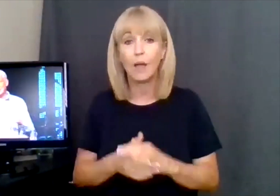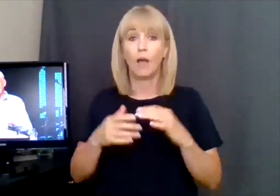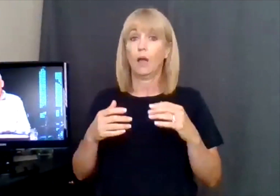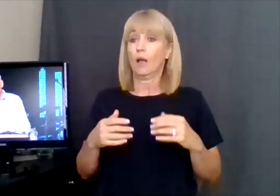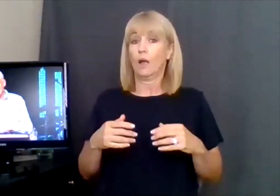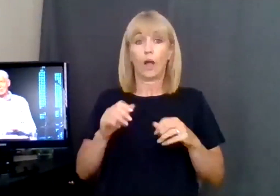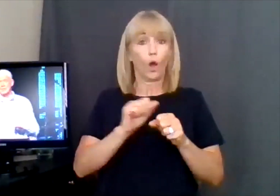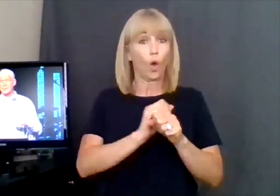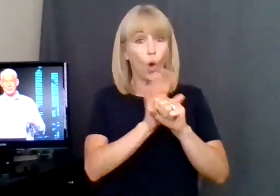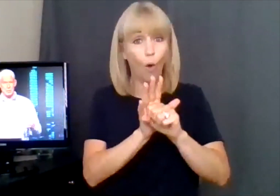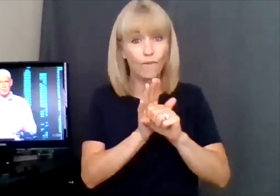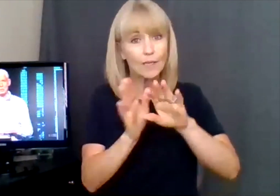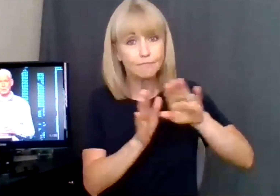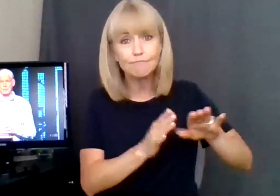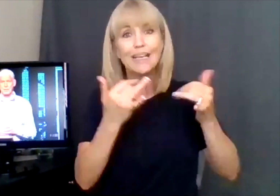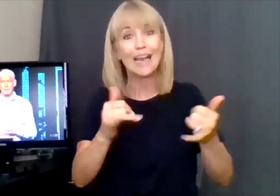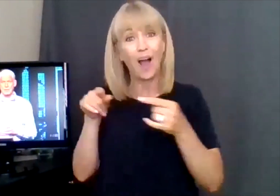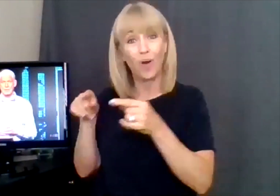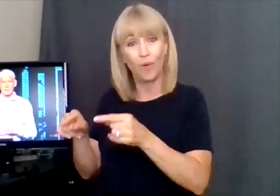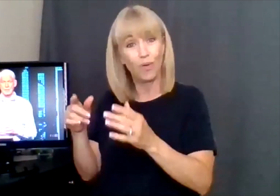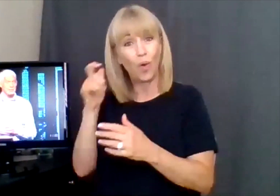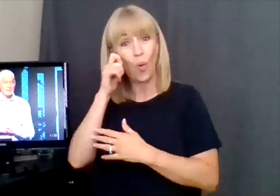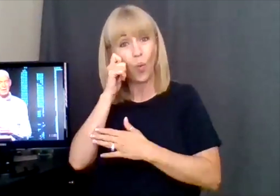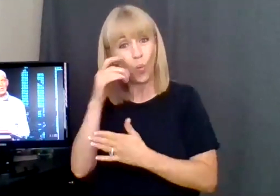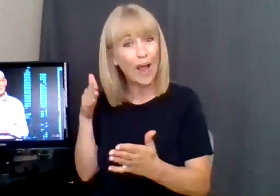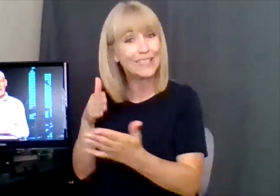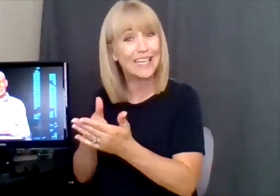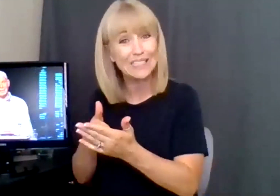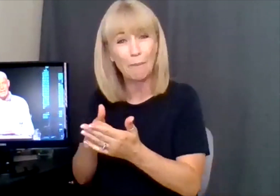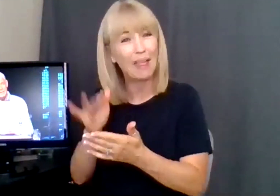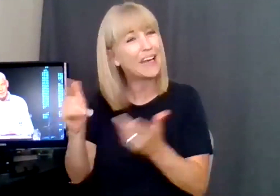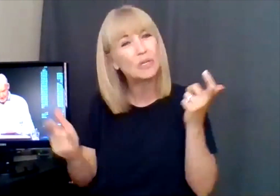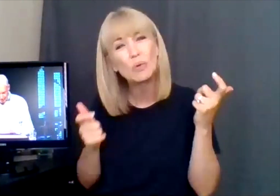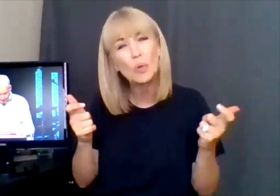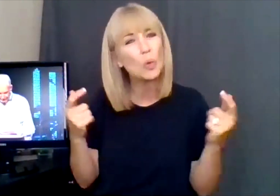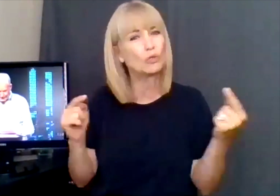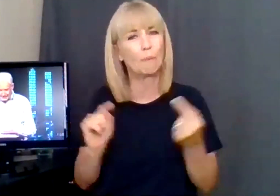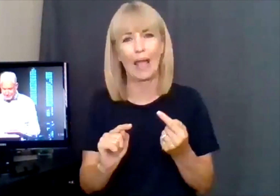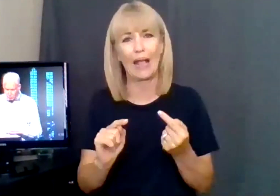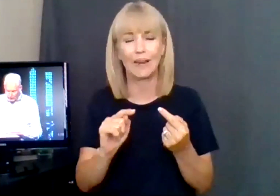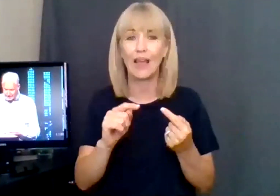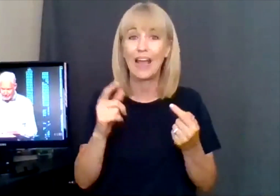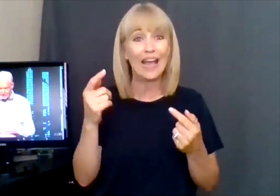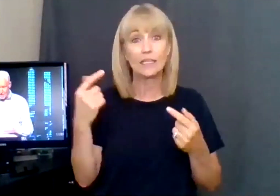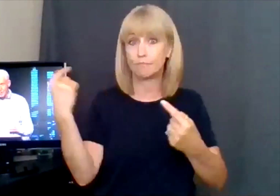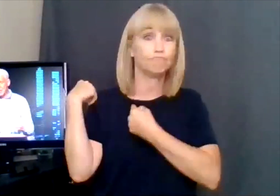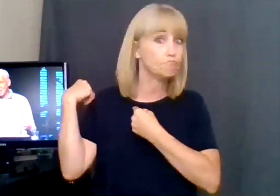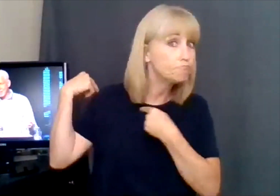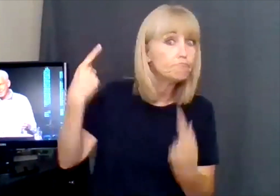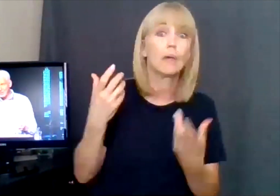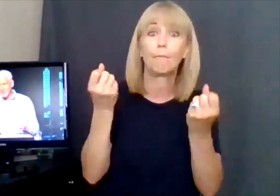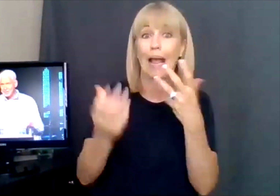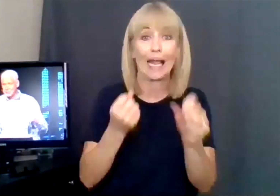pain of racism. That's huge. It's been there all along, but many people are now recognizing what it is. We